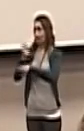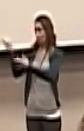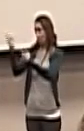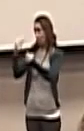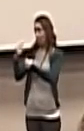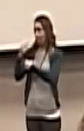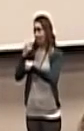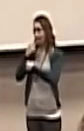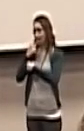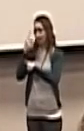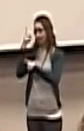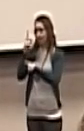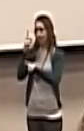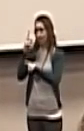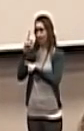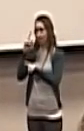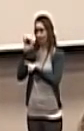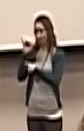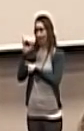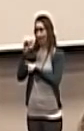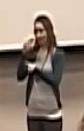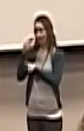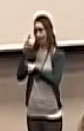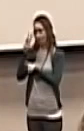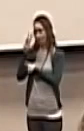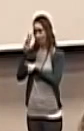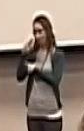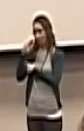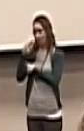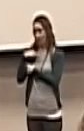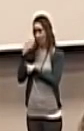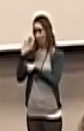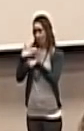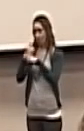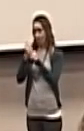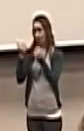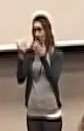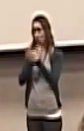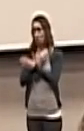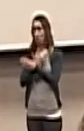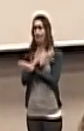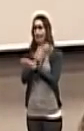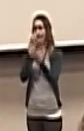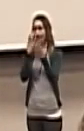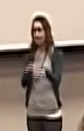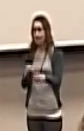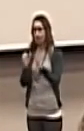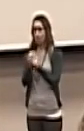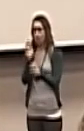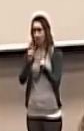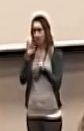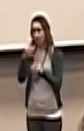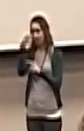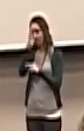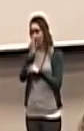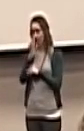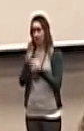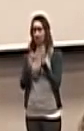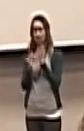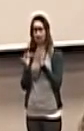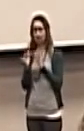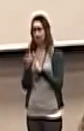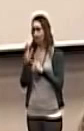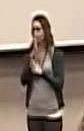declares Yahweh, when I will make a new covenant with the people of God. Jeremiah 31. And Jesus